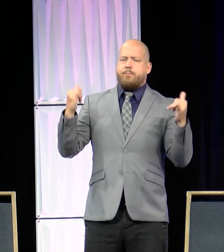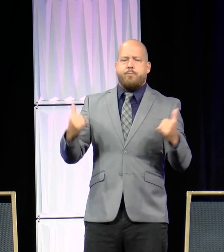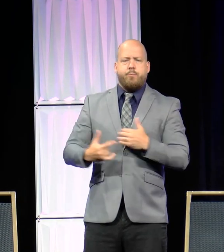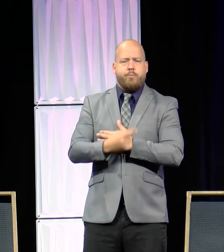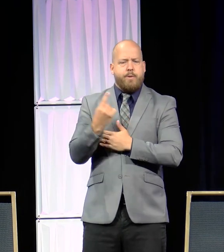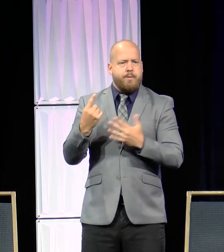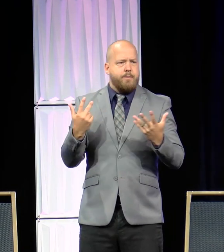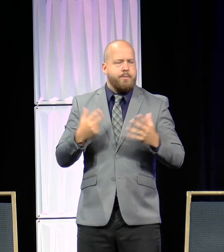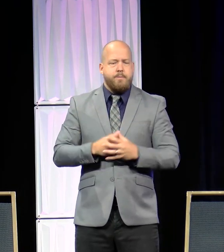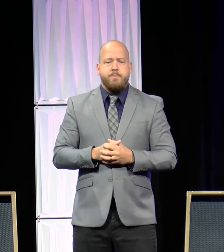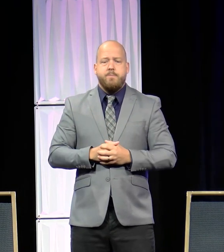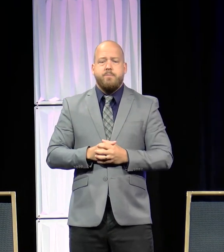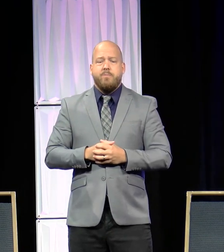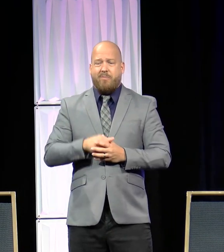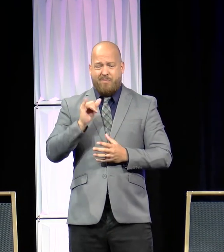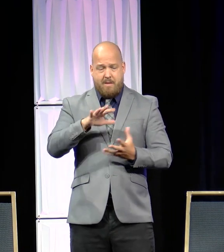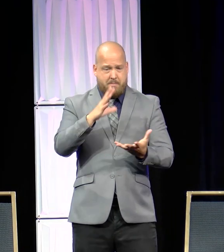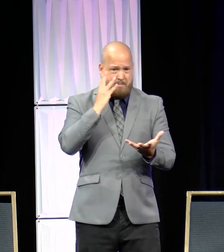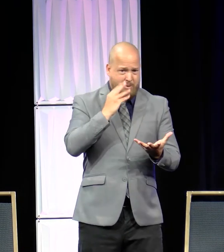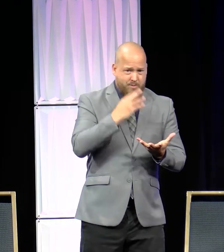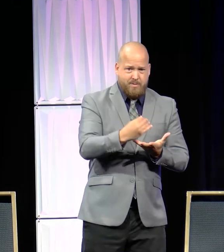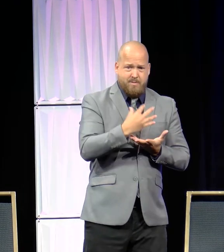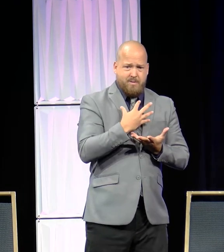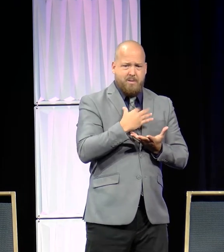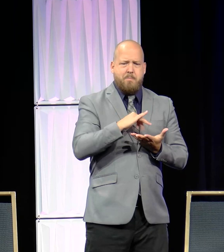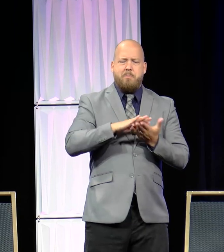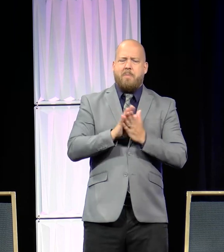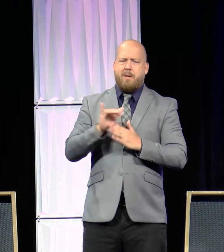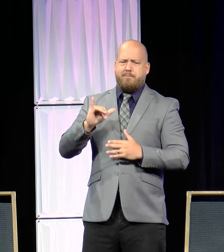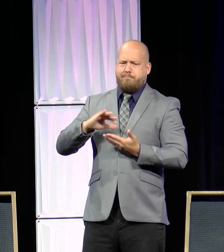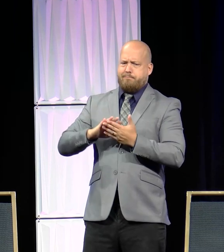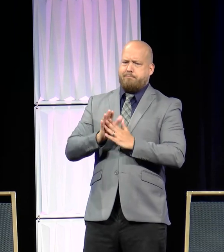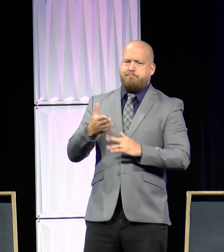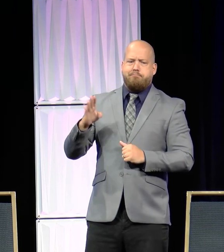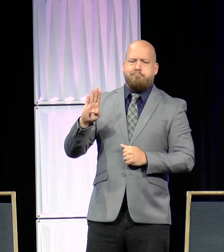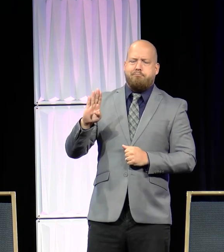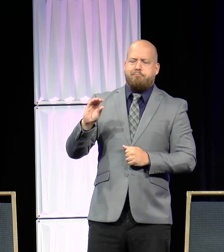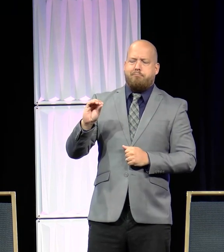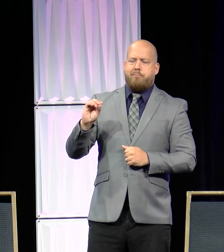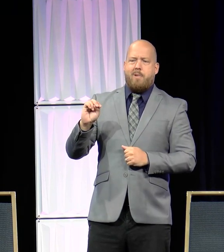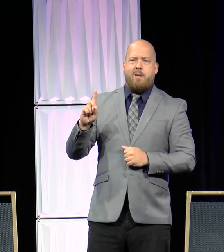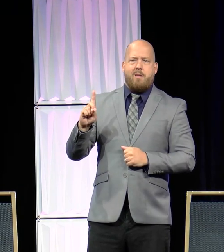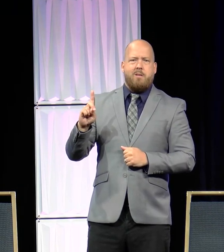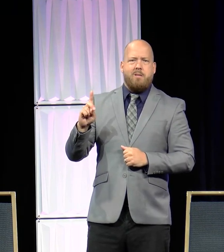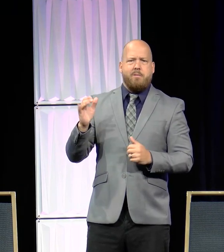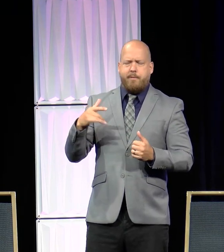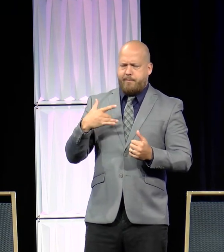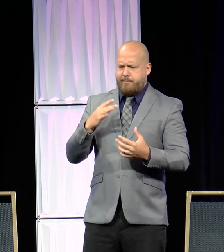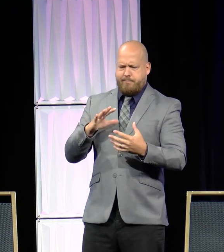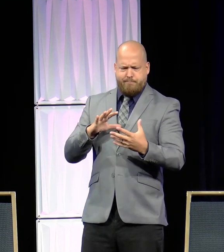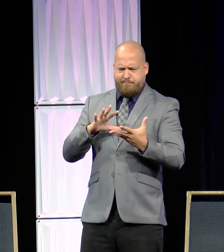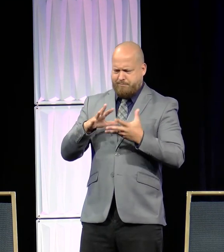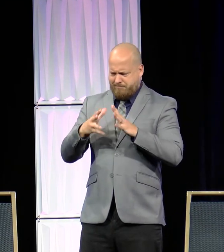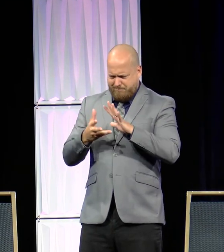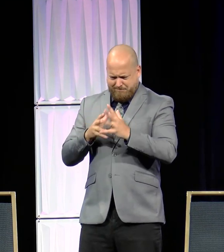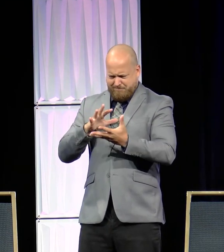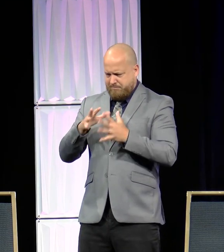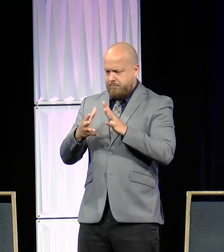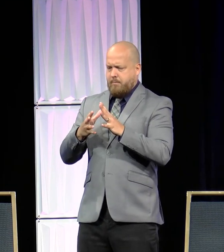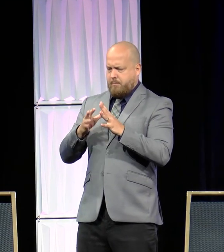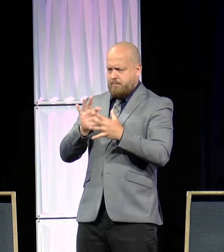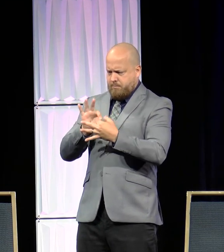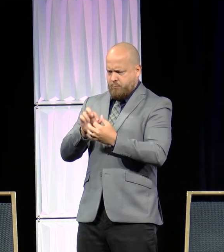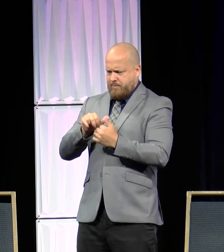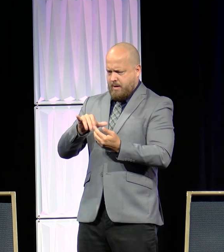people have together, as well as within our own cultural groups, that at times